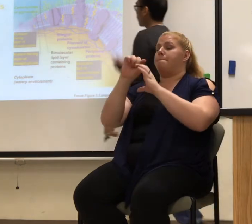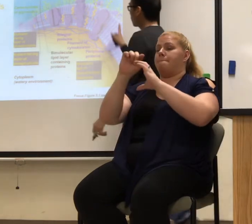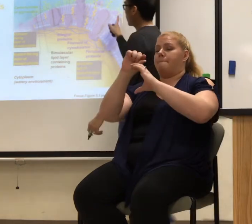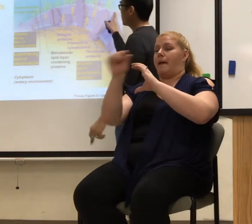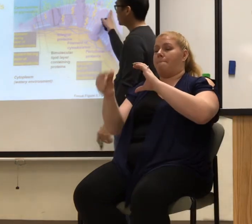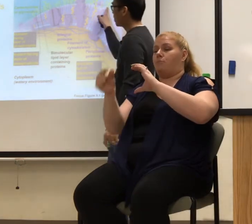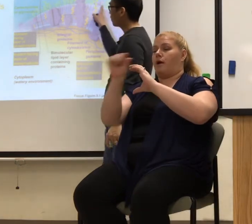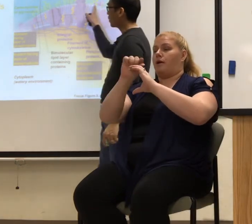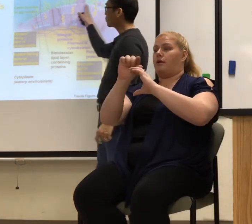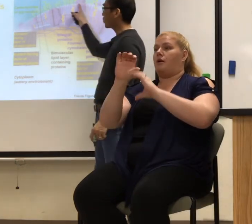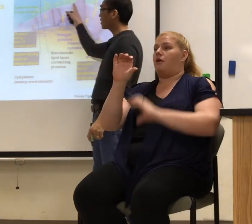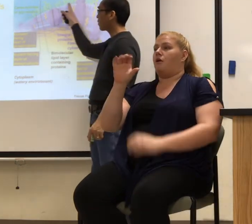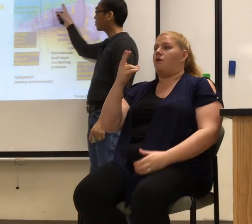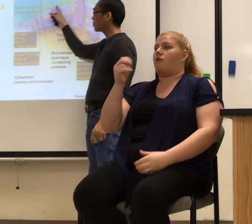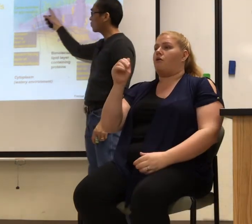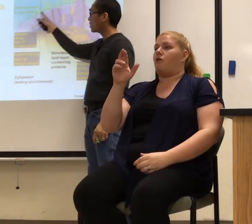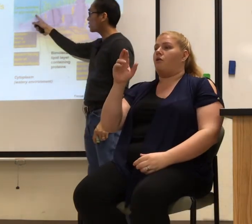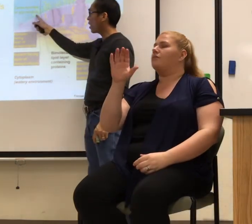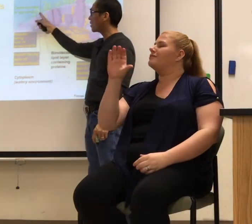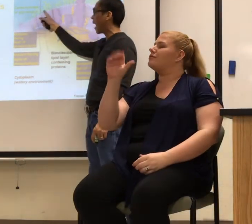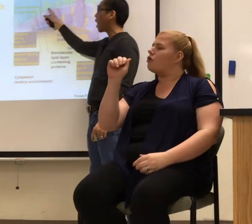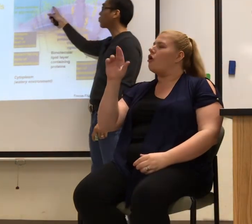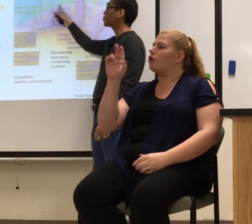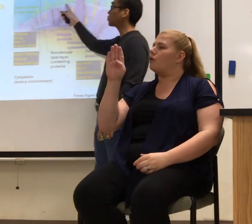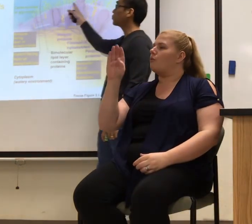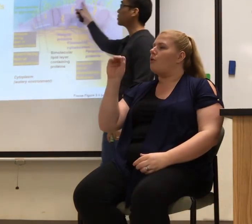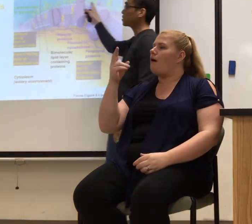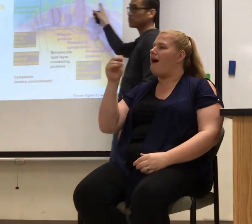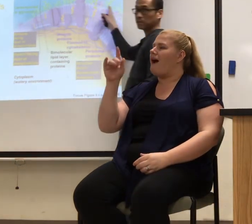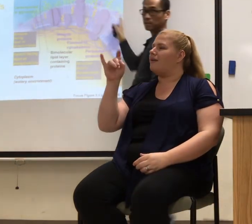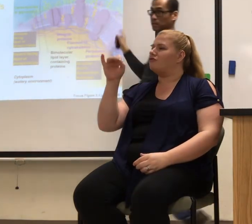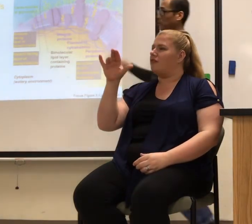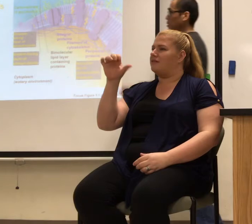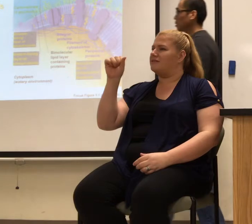carbohydrates, all the green stuff illustrated on the surface, on the outer